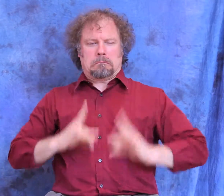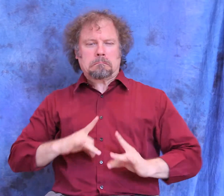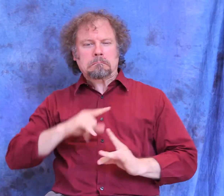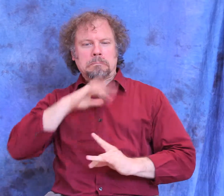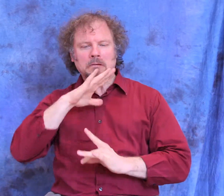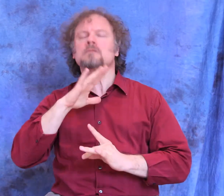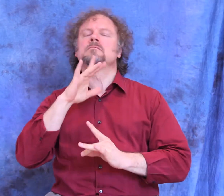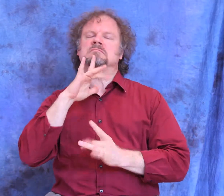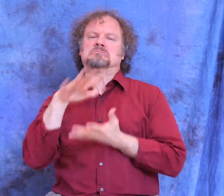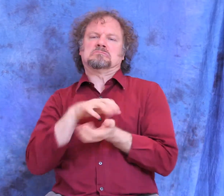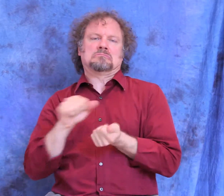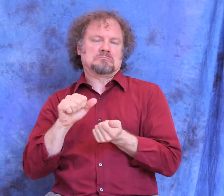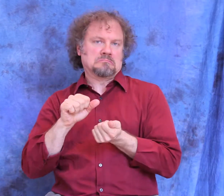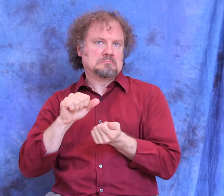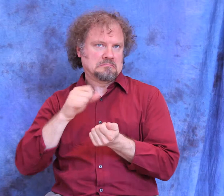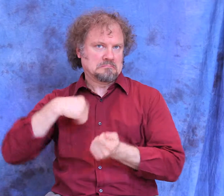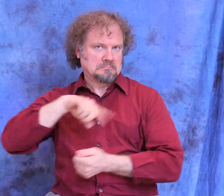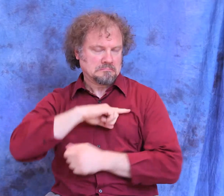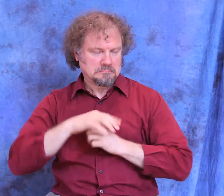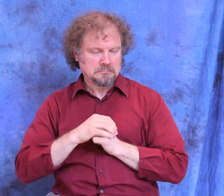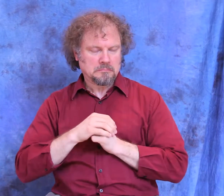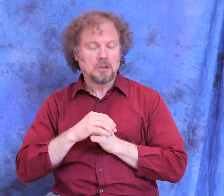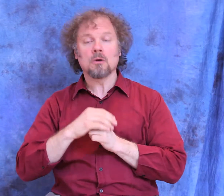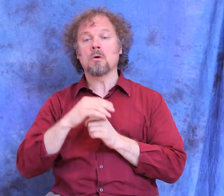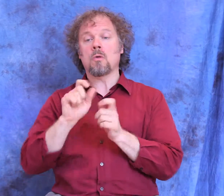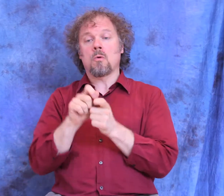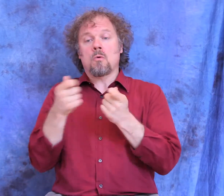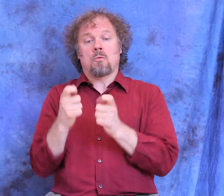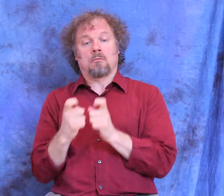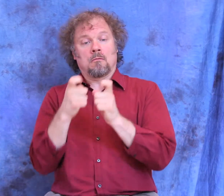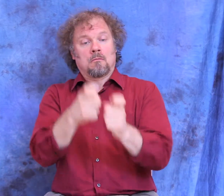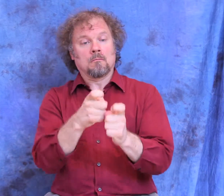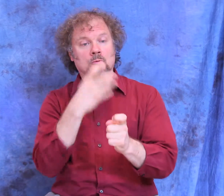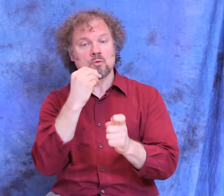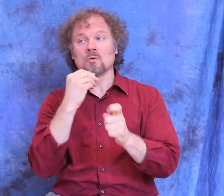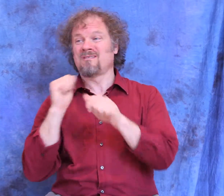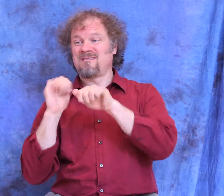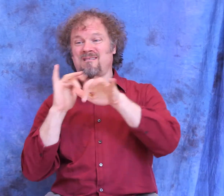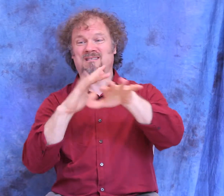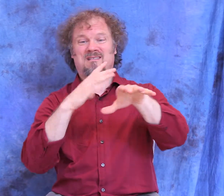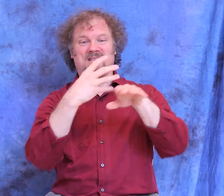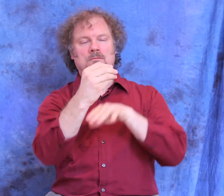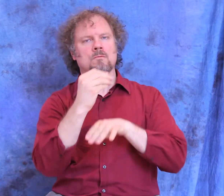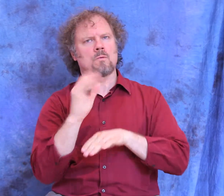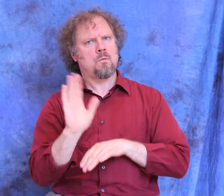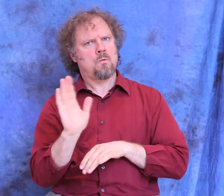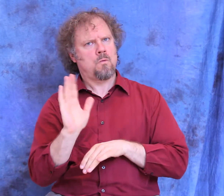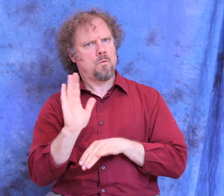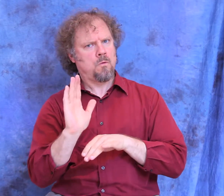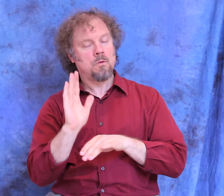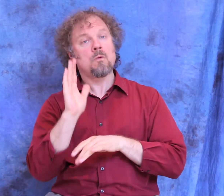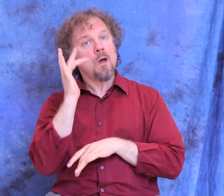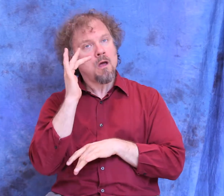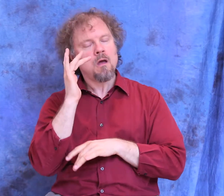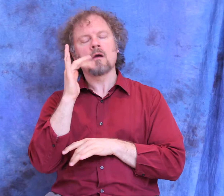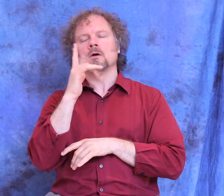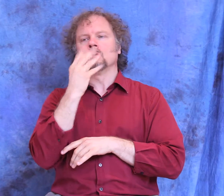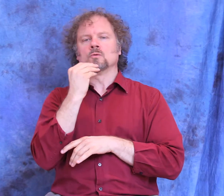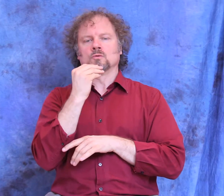destroyed. The Torah was not given to the Jews right after the Exodus from Egypt, because the Jews were not spiritually ready